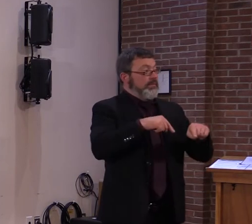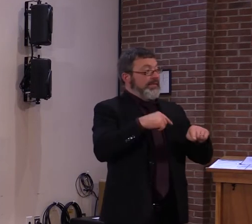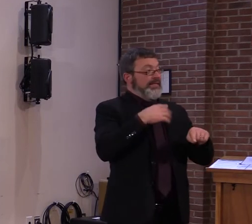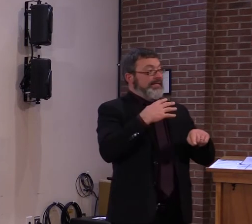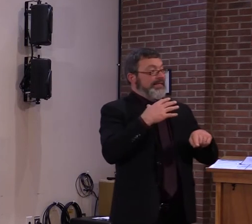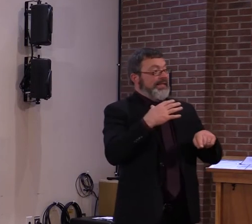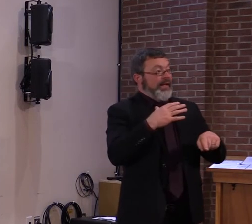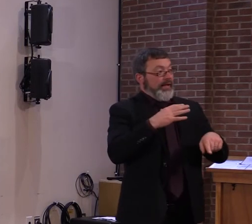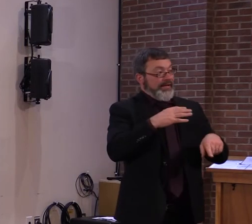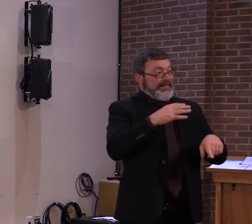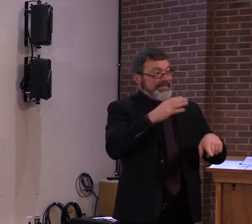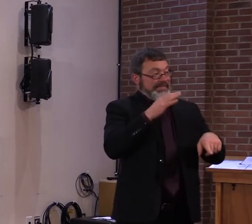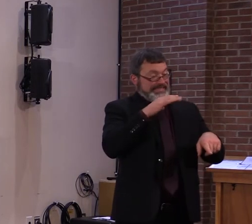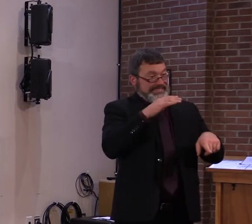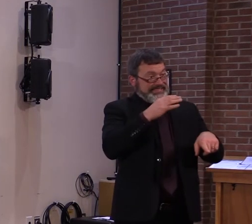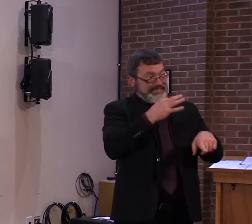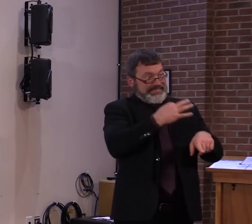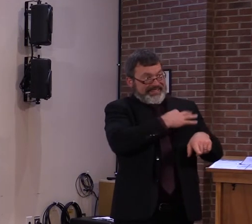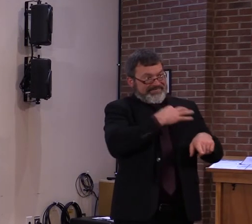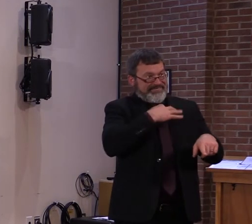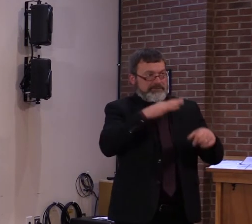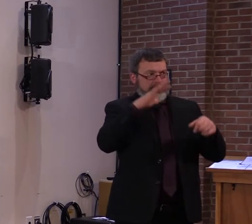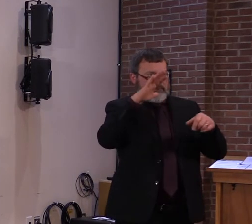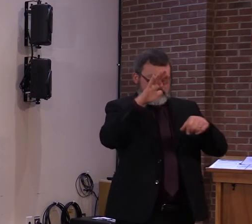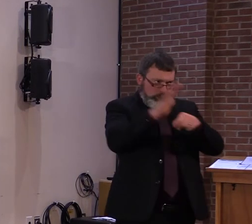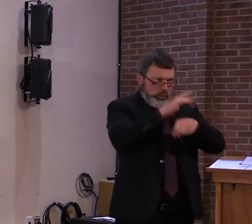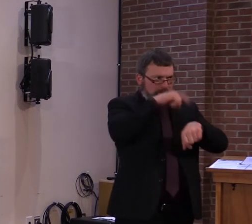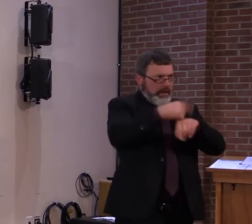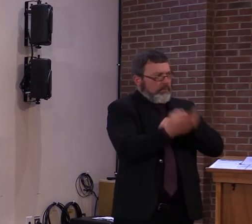we hope to have by today